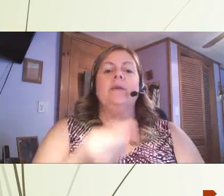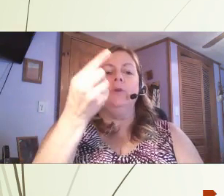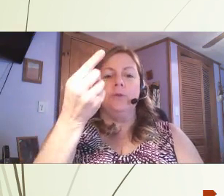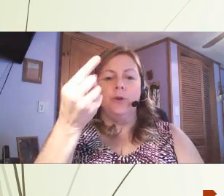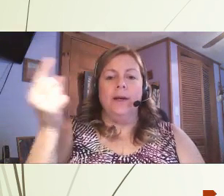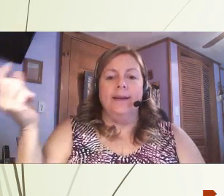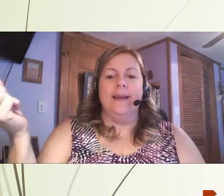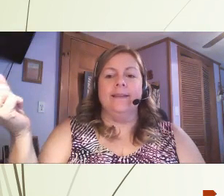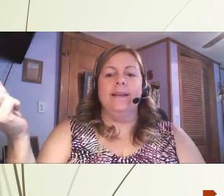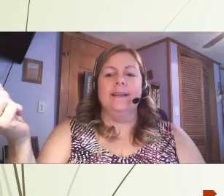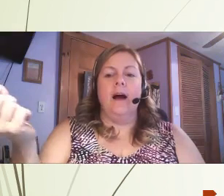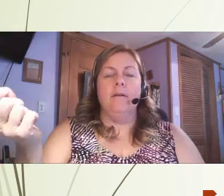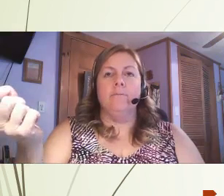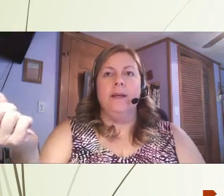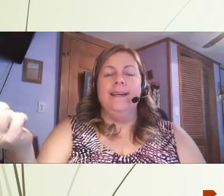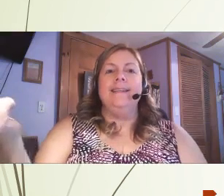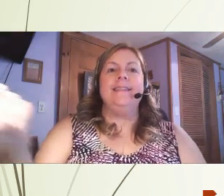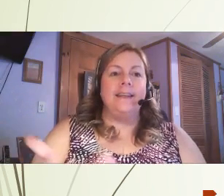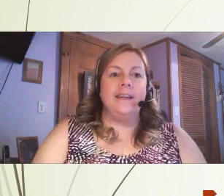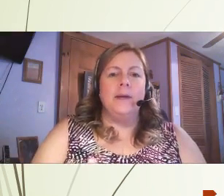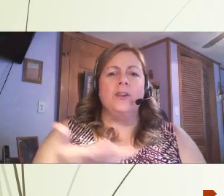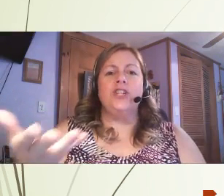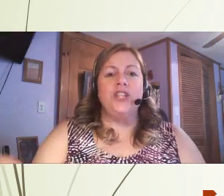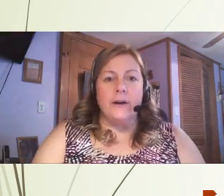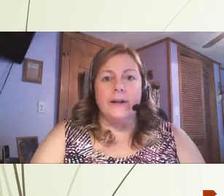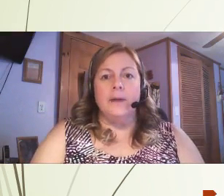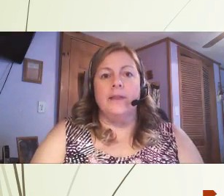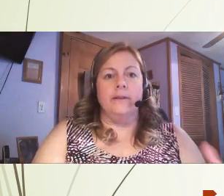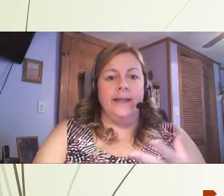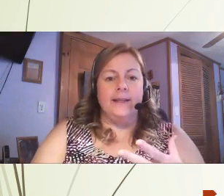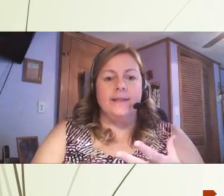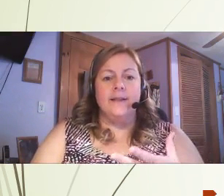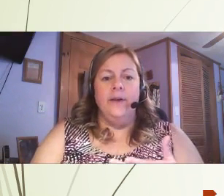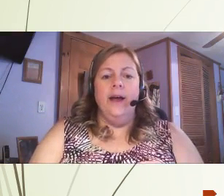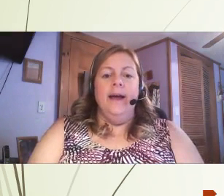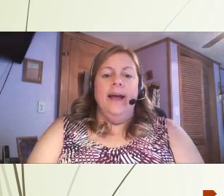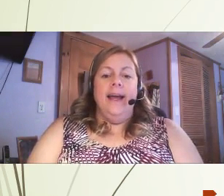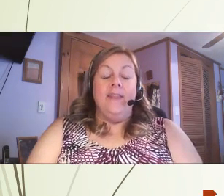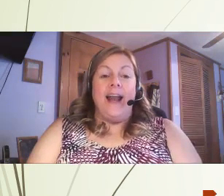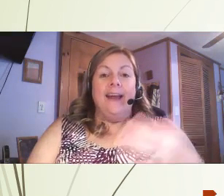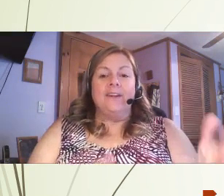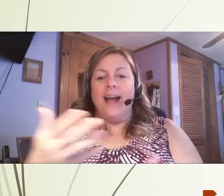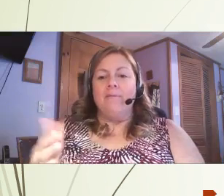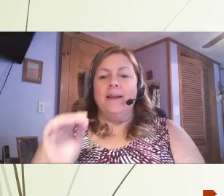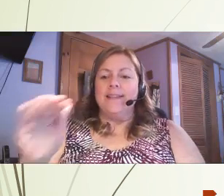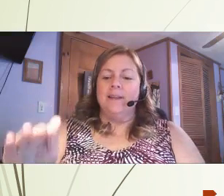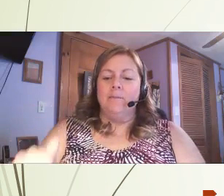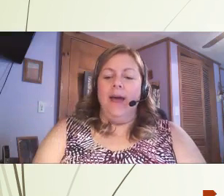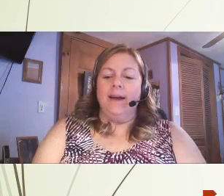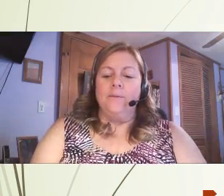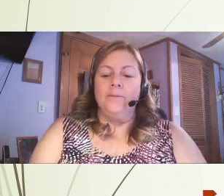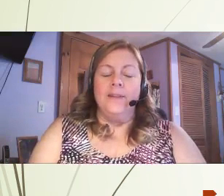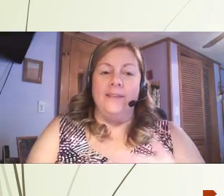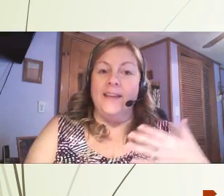having them YouTube it and then sending me or sharing me their links. And then I could comment and send it